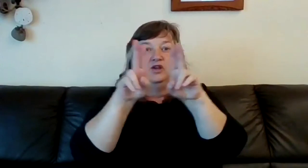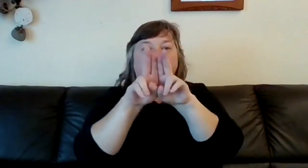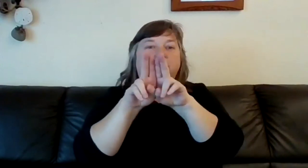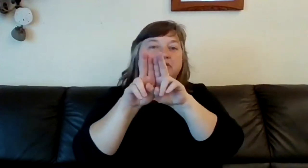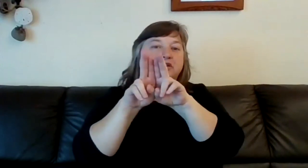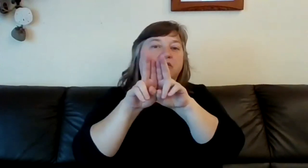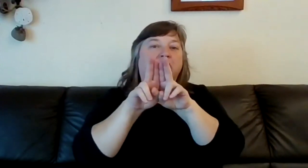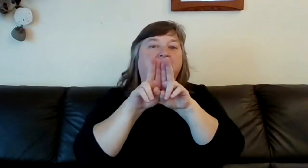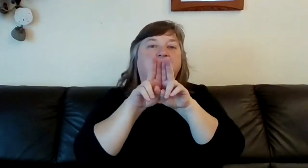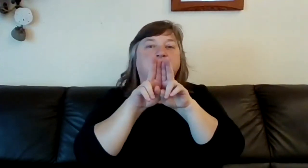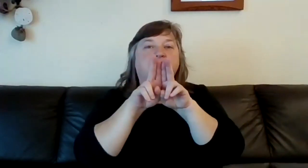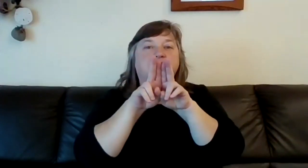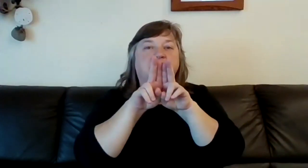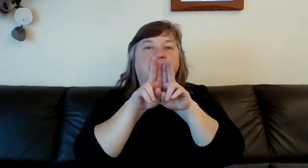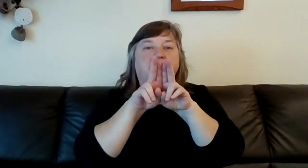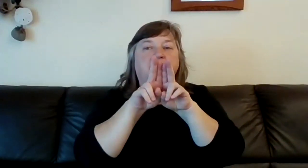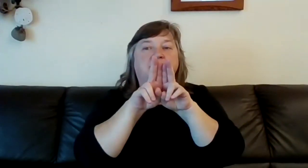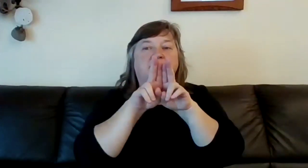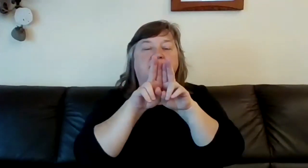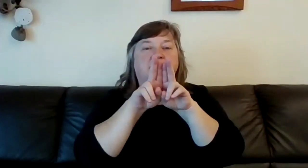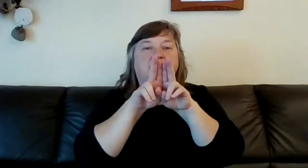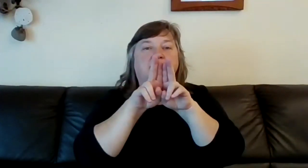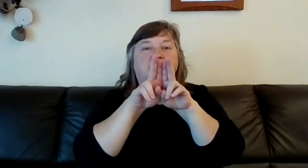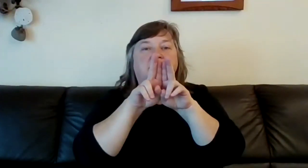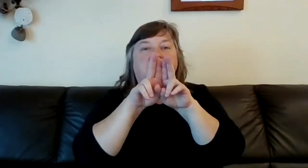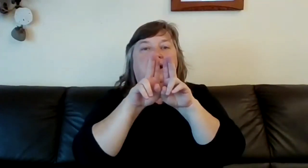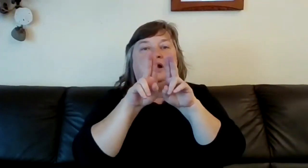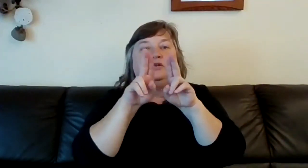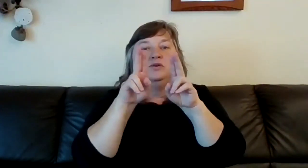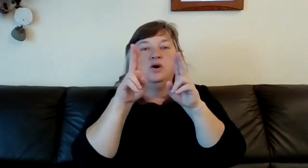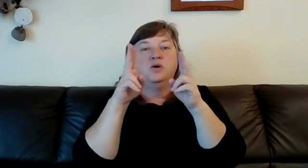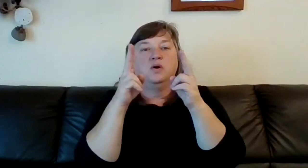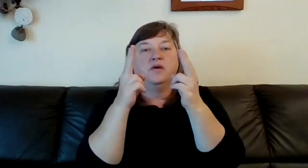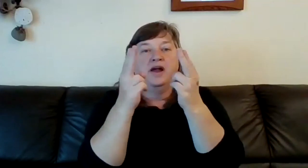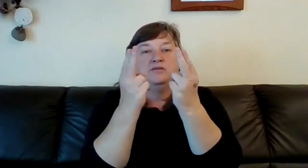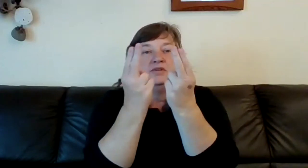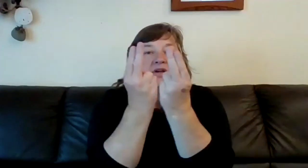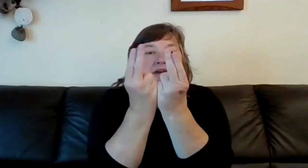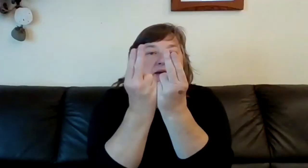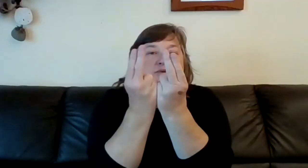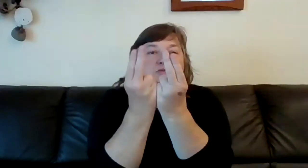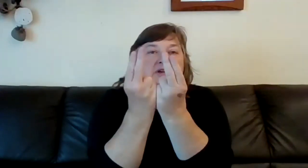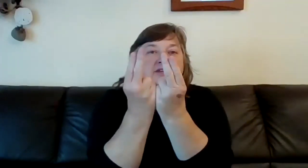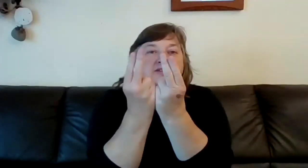you put your index fingers together, and you go around and put your pinkies